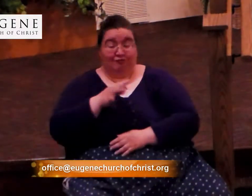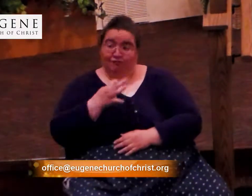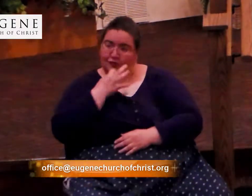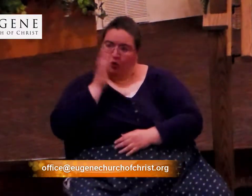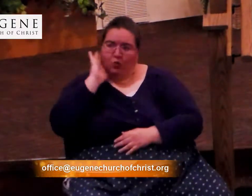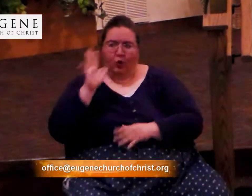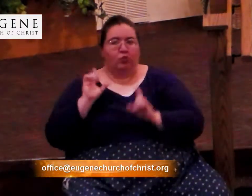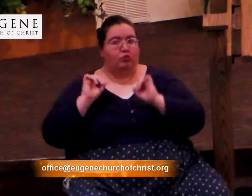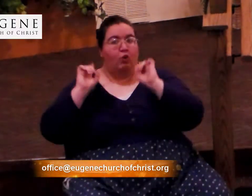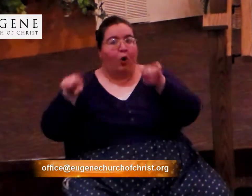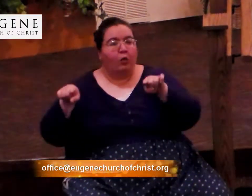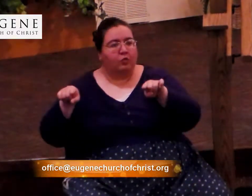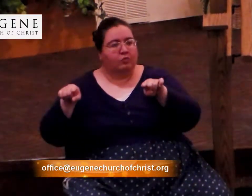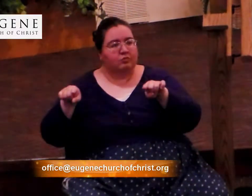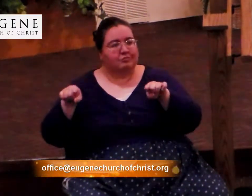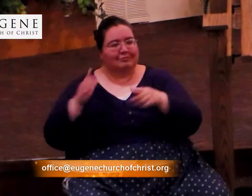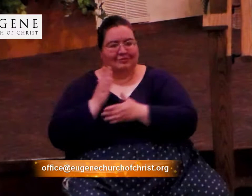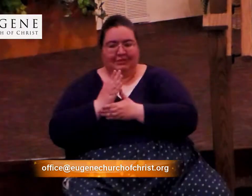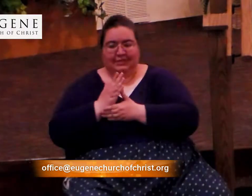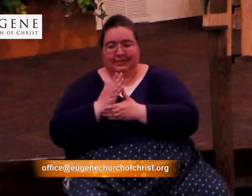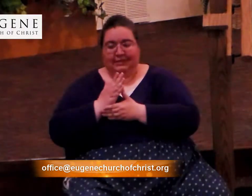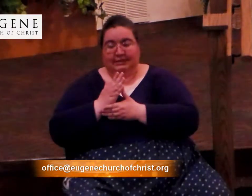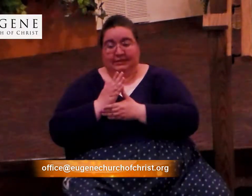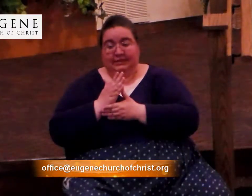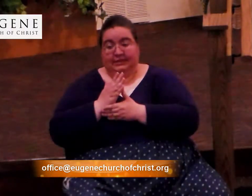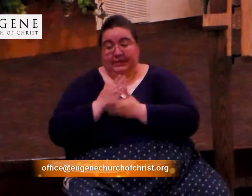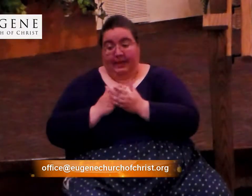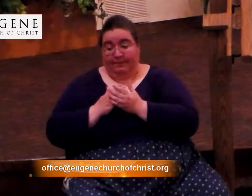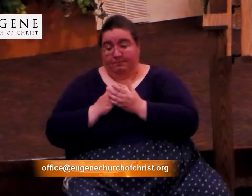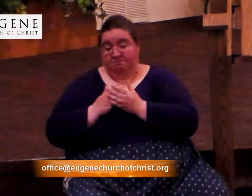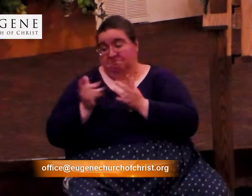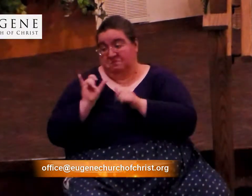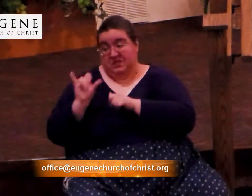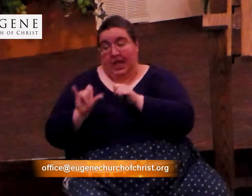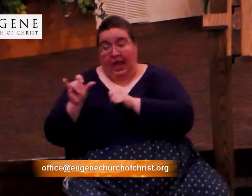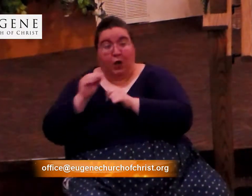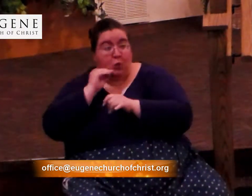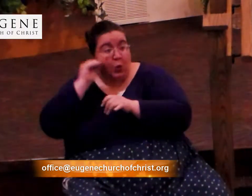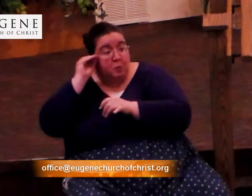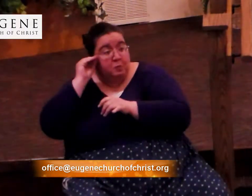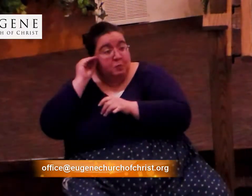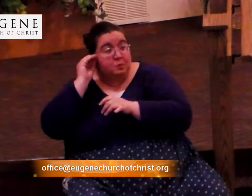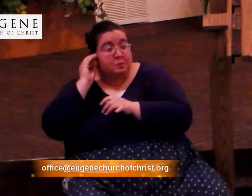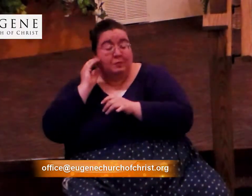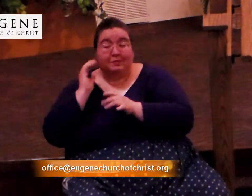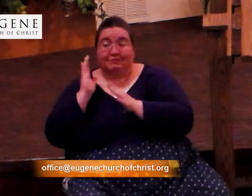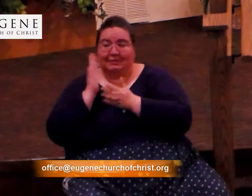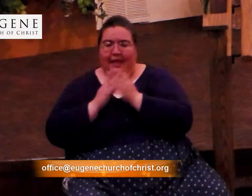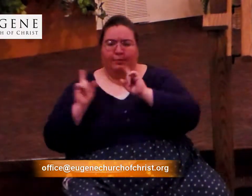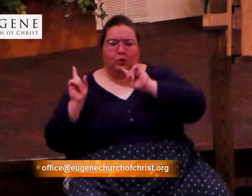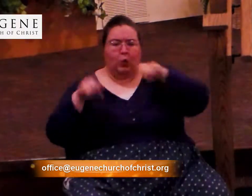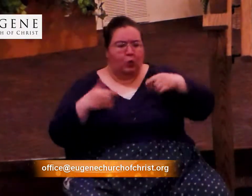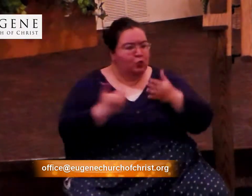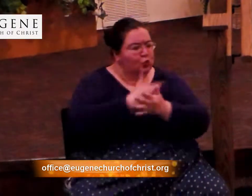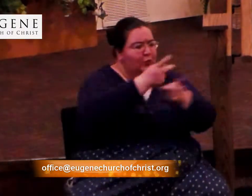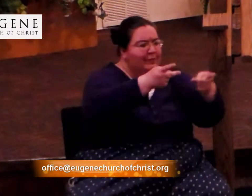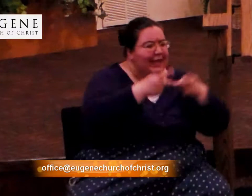go right back to the bedroom in your house and do whatever you were doing before. Some of you are about to go to a new place, to a new school. Some of you may be going to a new